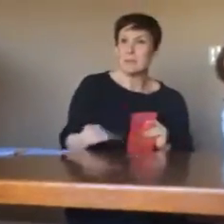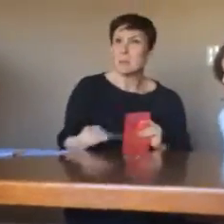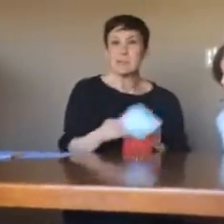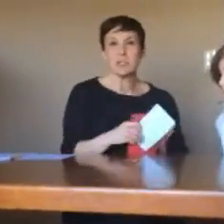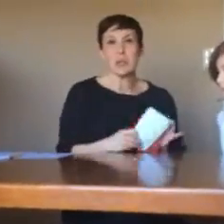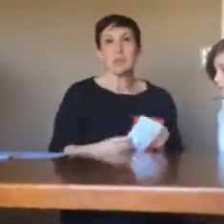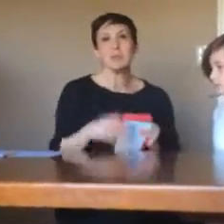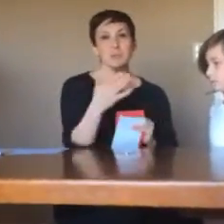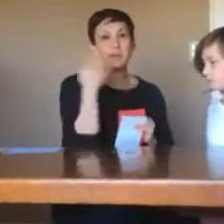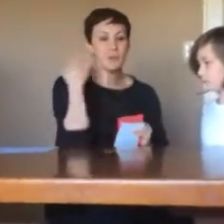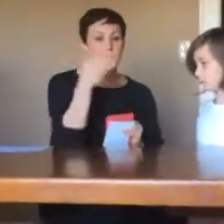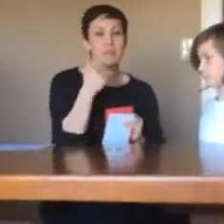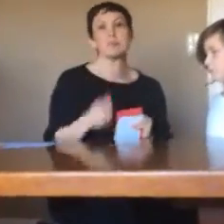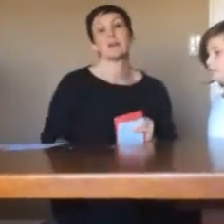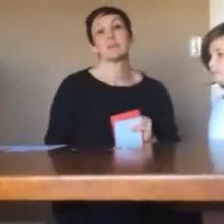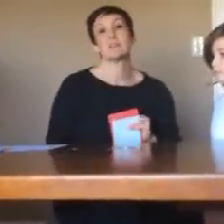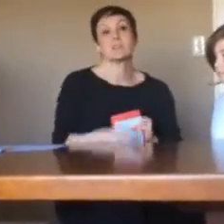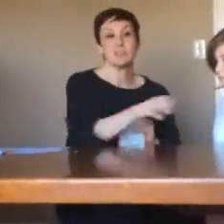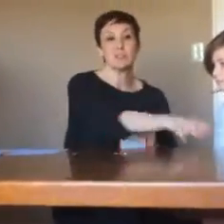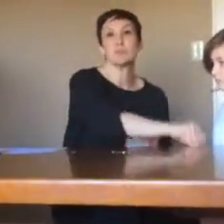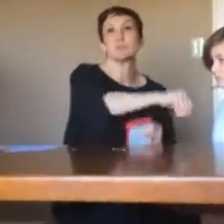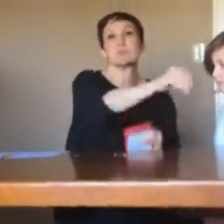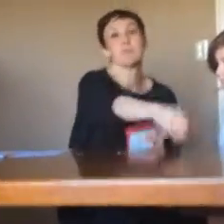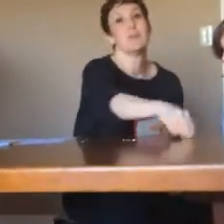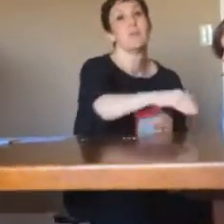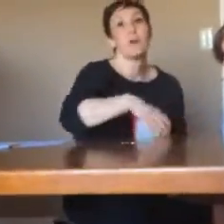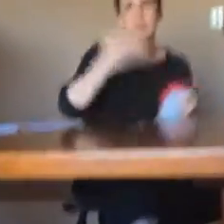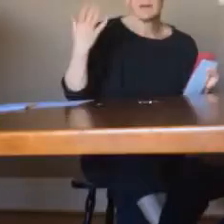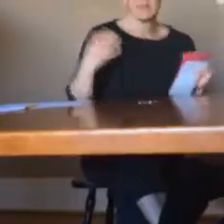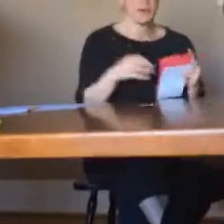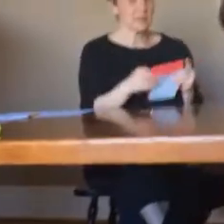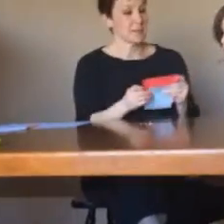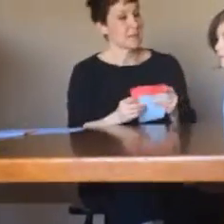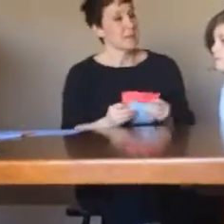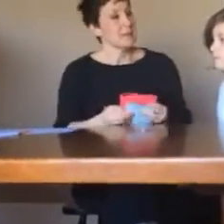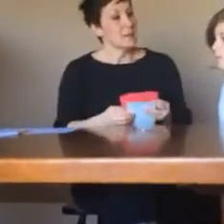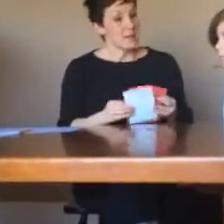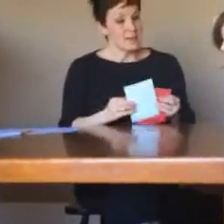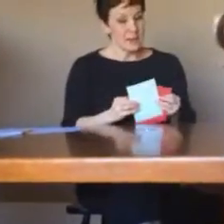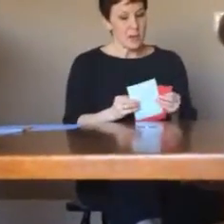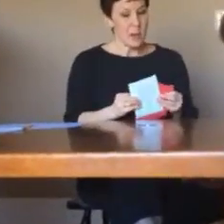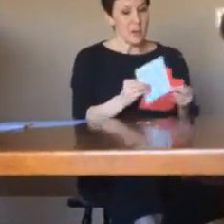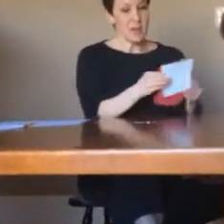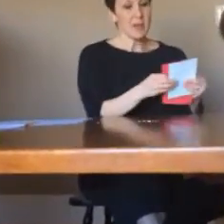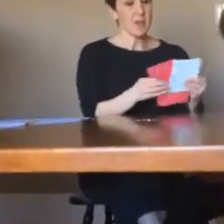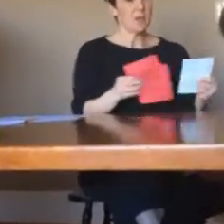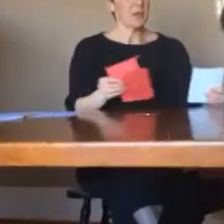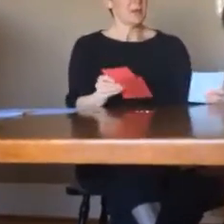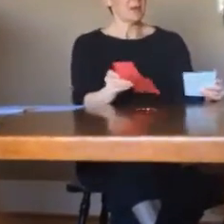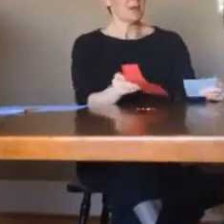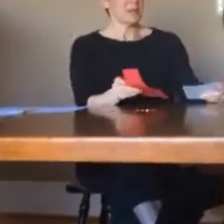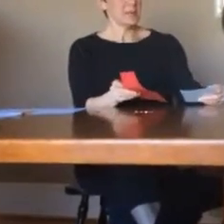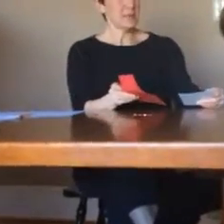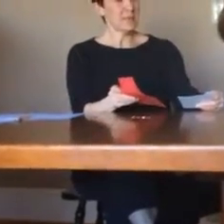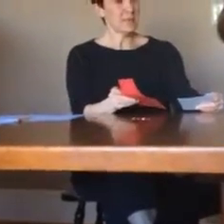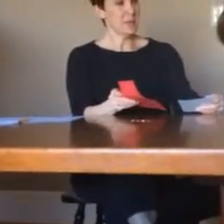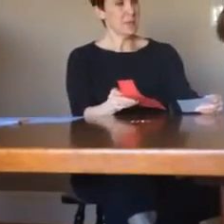her each time because we don't want the child to just choose one, of course. So I think I put it on here last time.